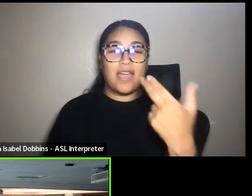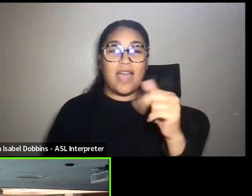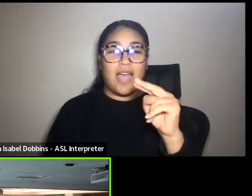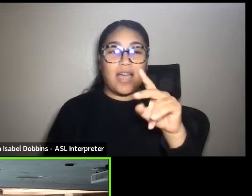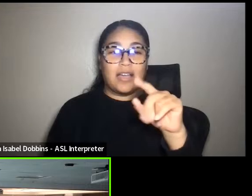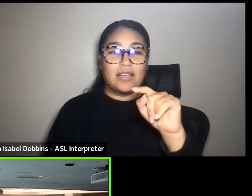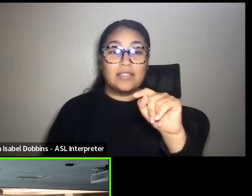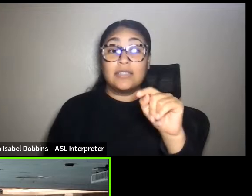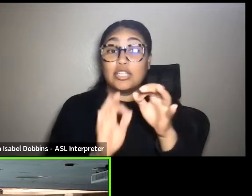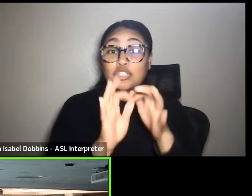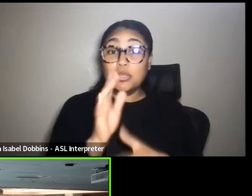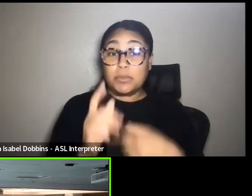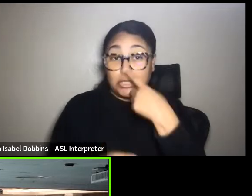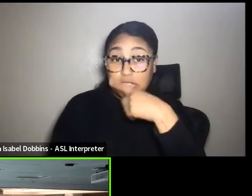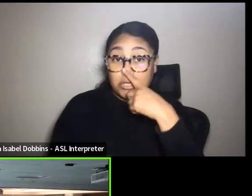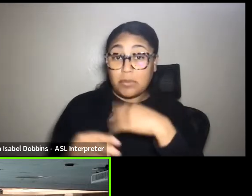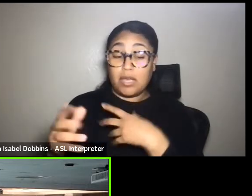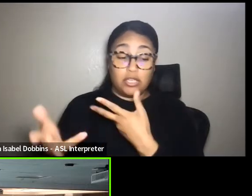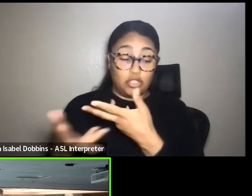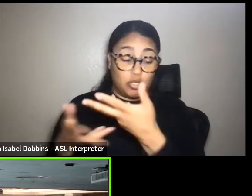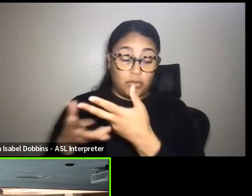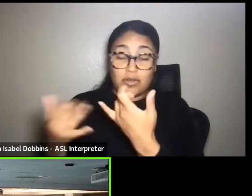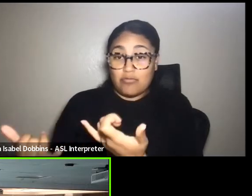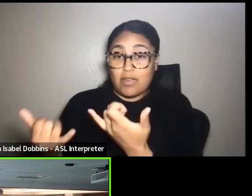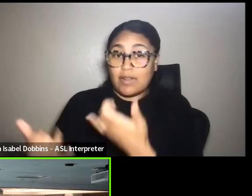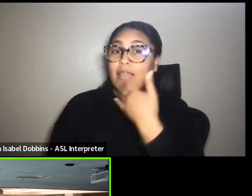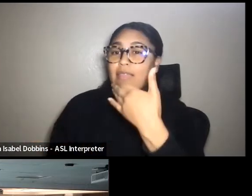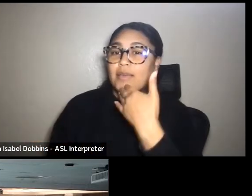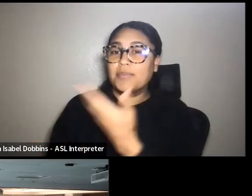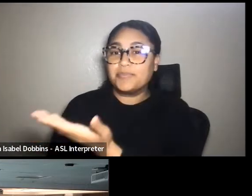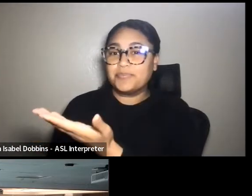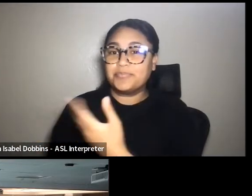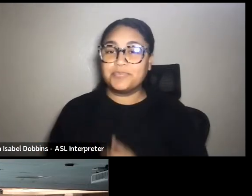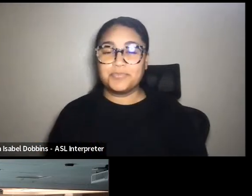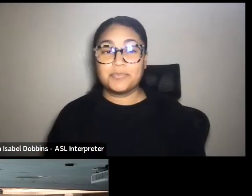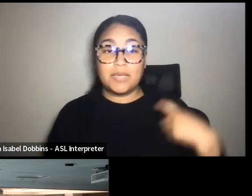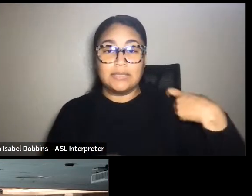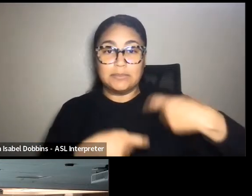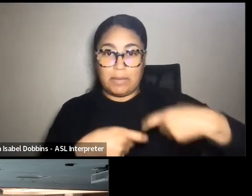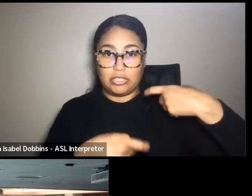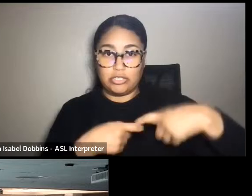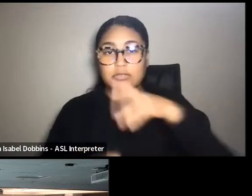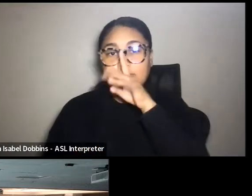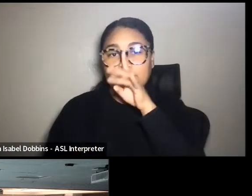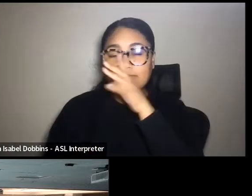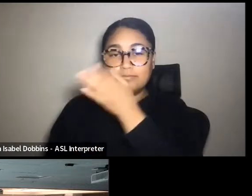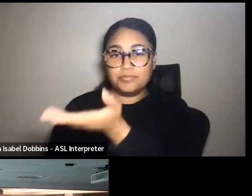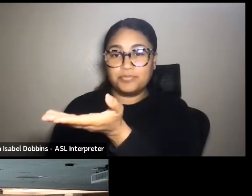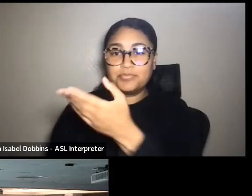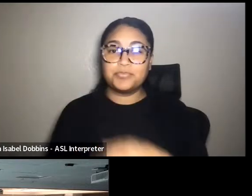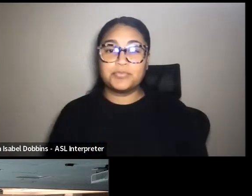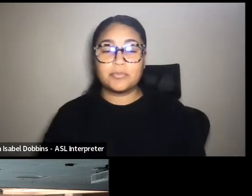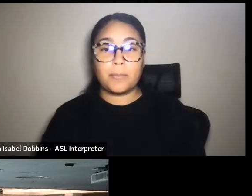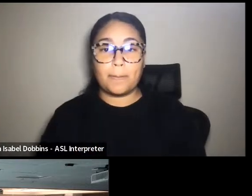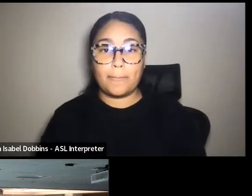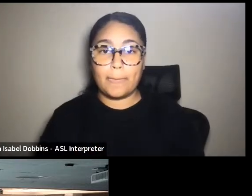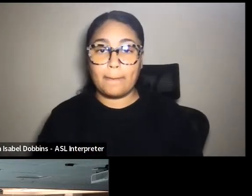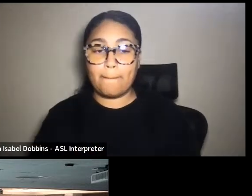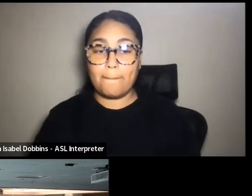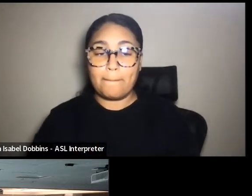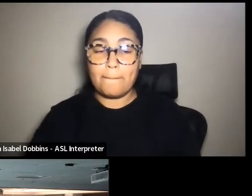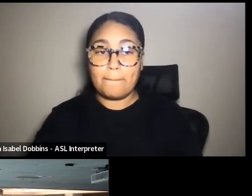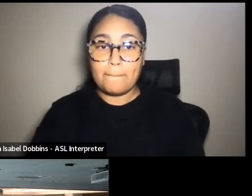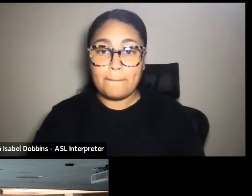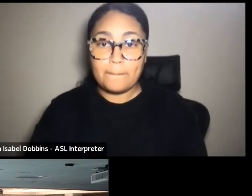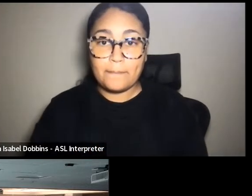you please communicate that for us this evening? Thank you. Absolutely. Good afternoon. In order to provide language access, this meeting